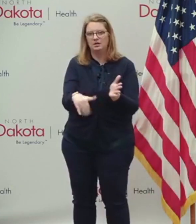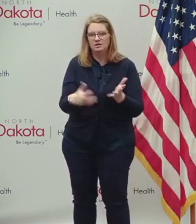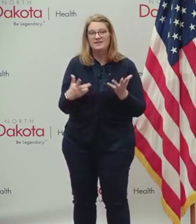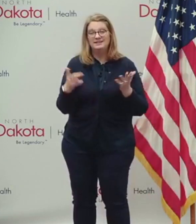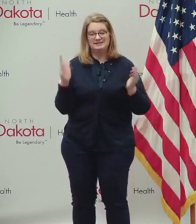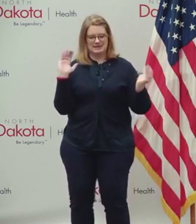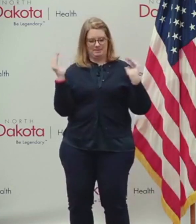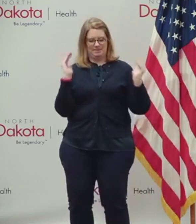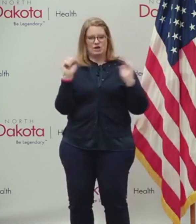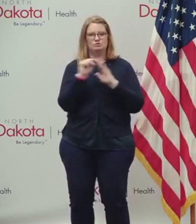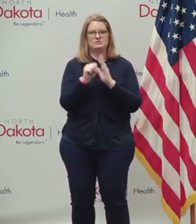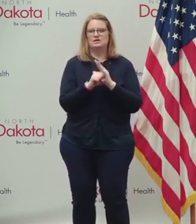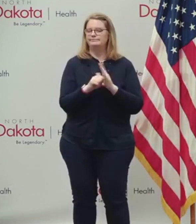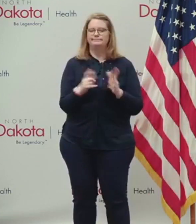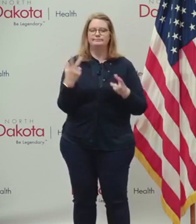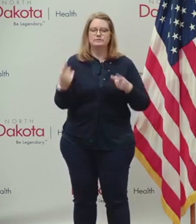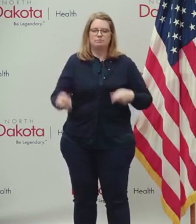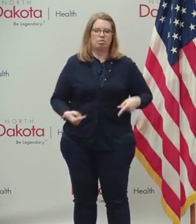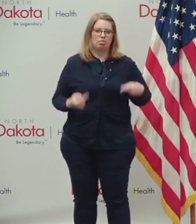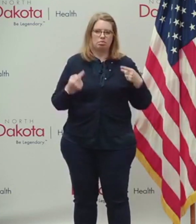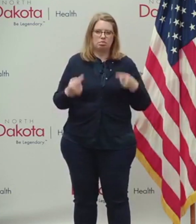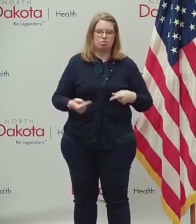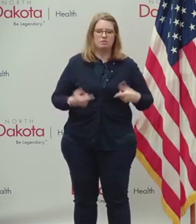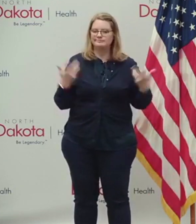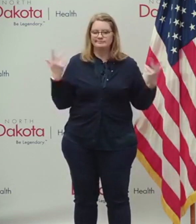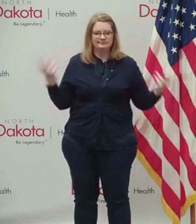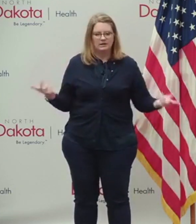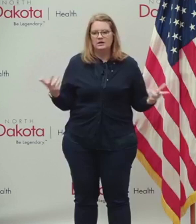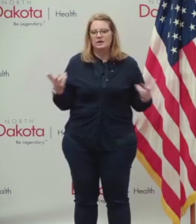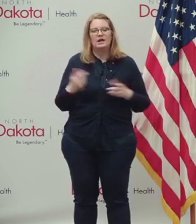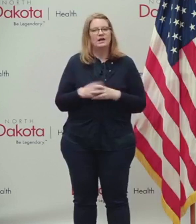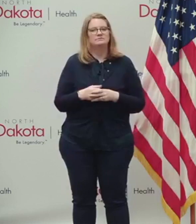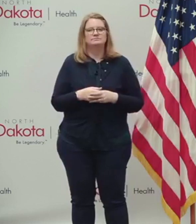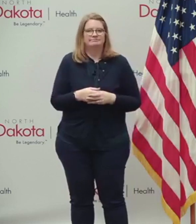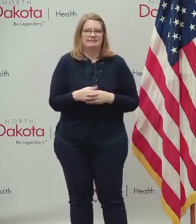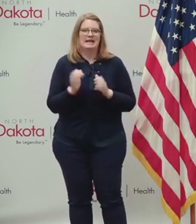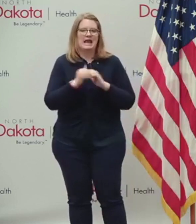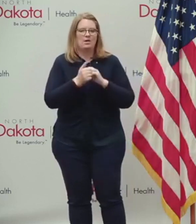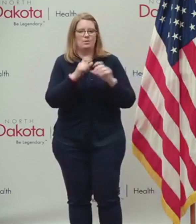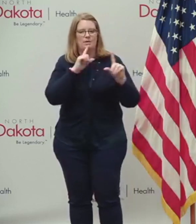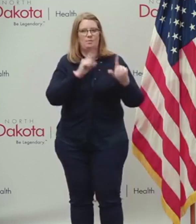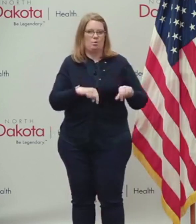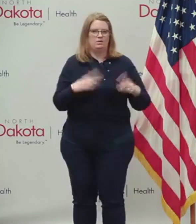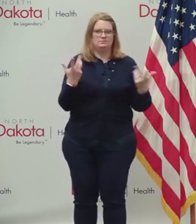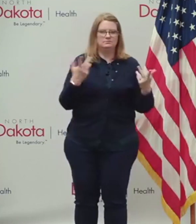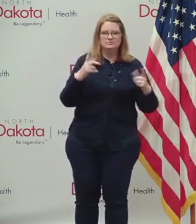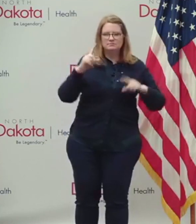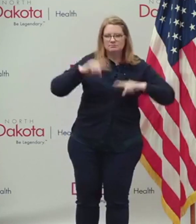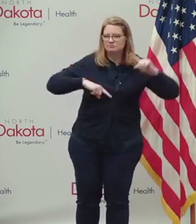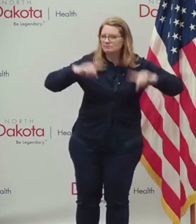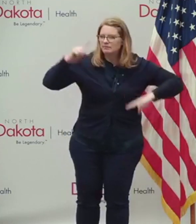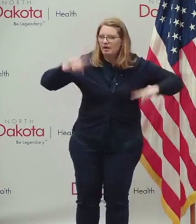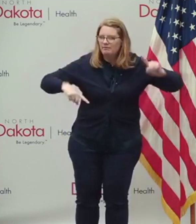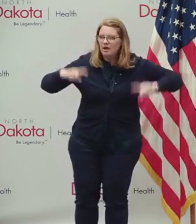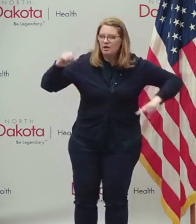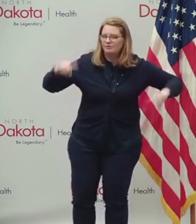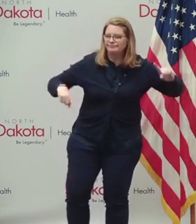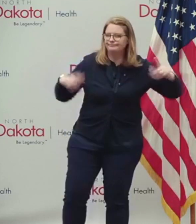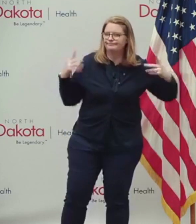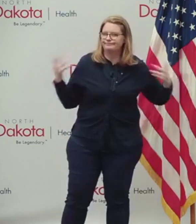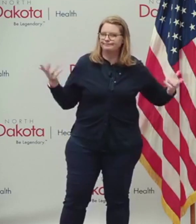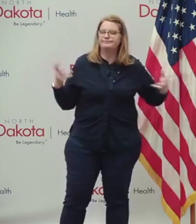based on differences that the states are using in their coroner's office and others for how they're reporting coronavirus either with or